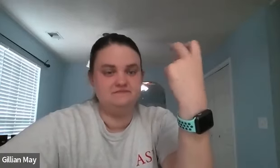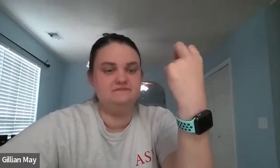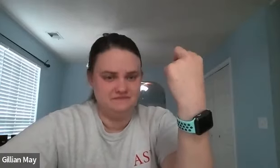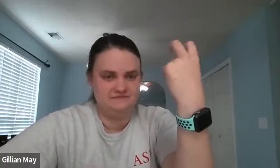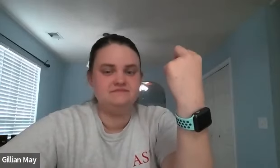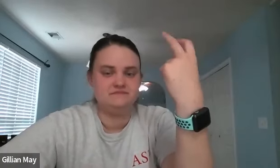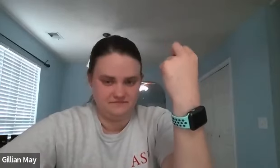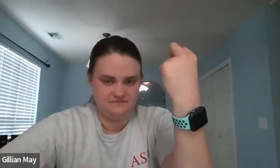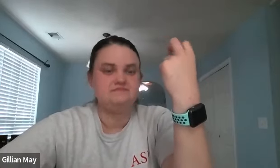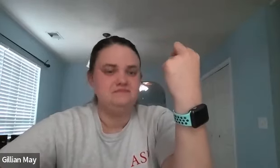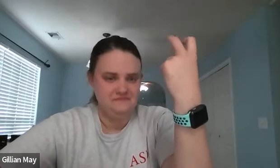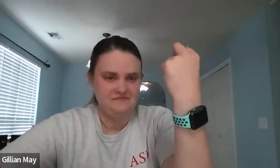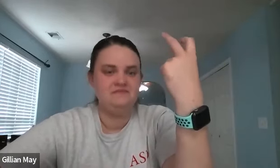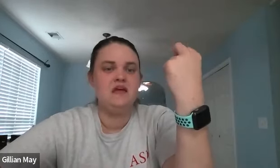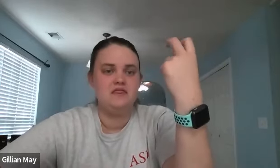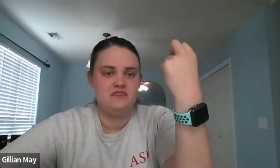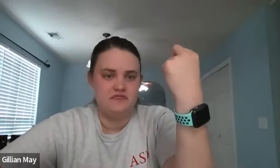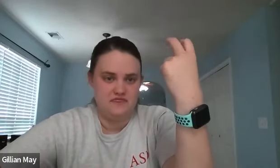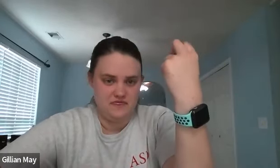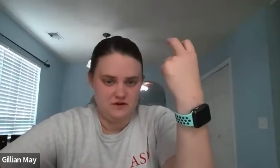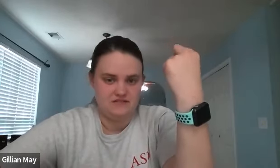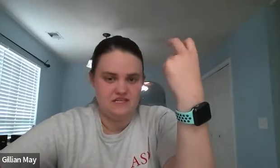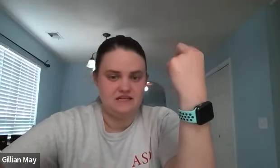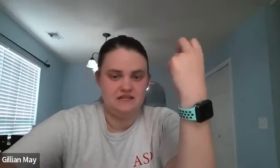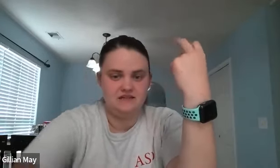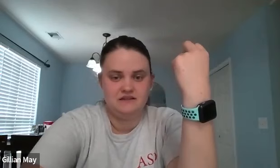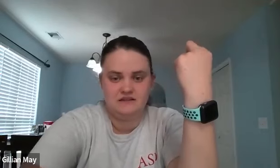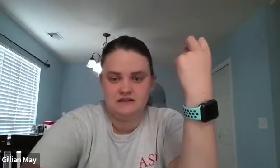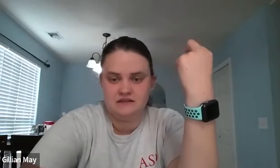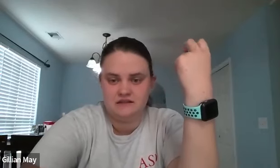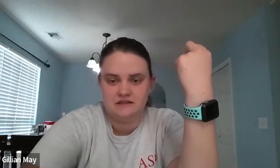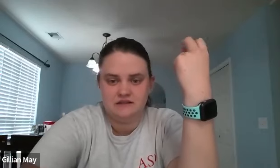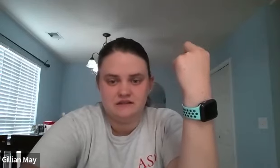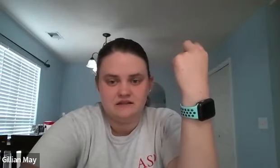13.